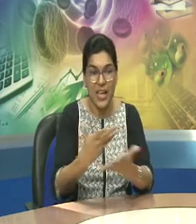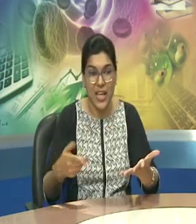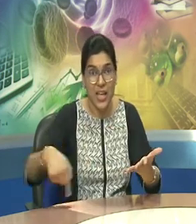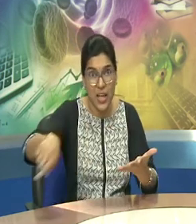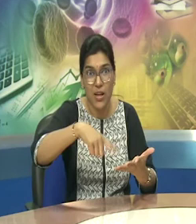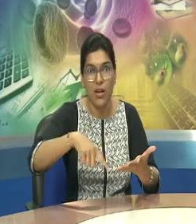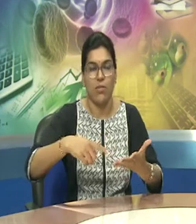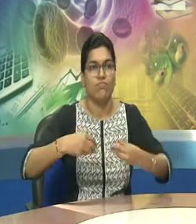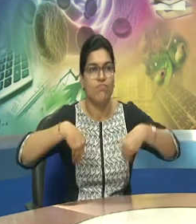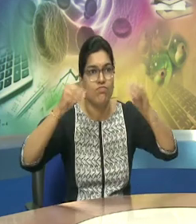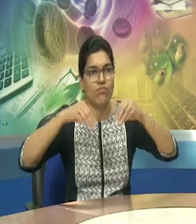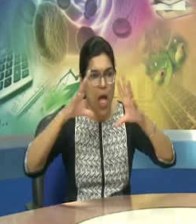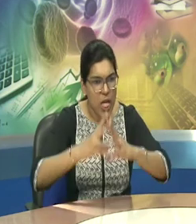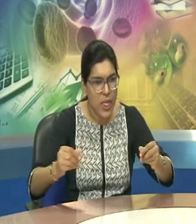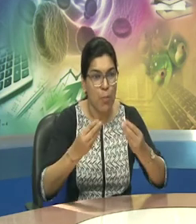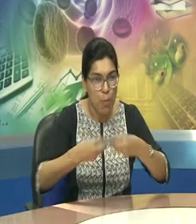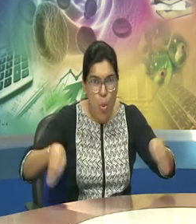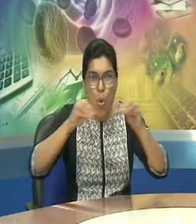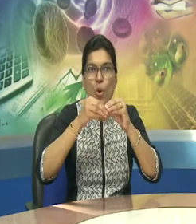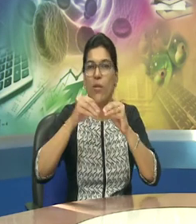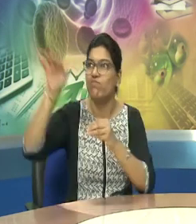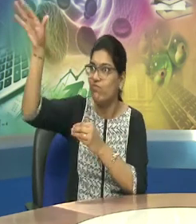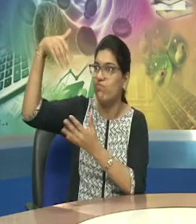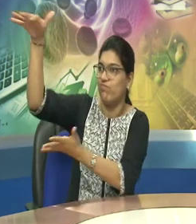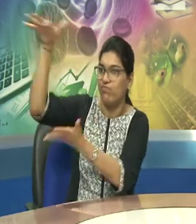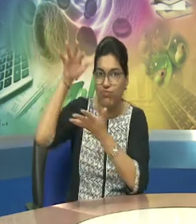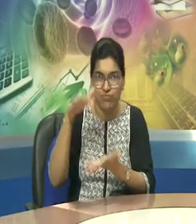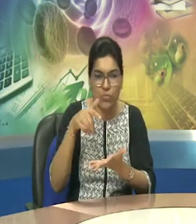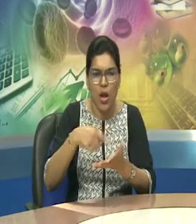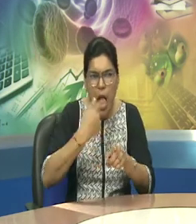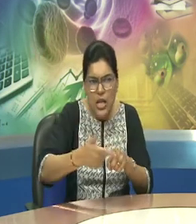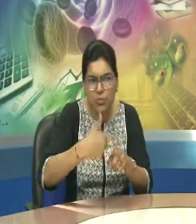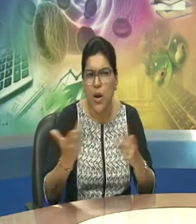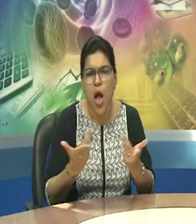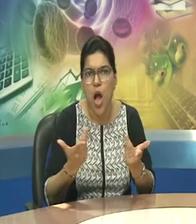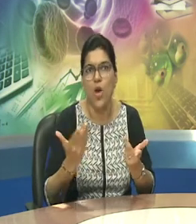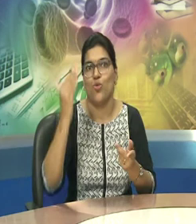appropriate returns, profit on the investments.